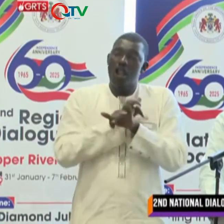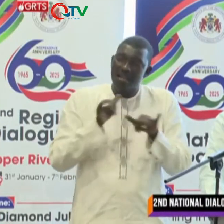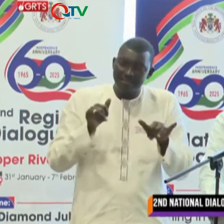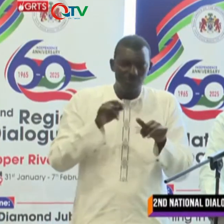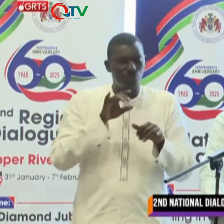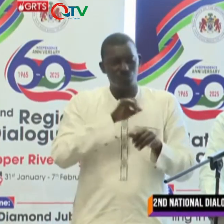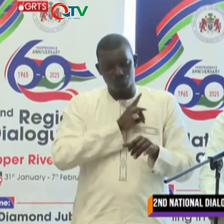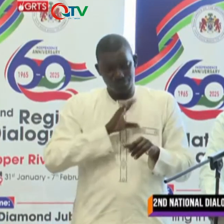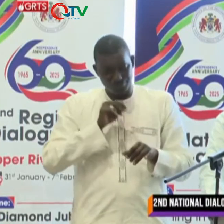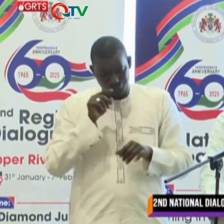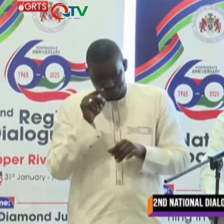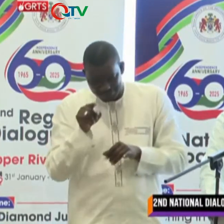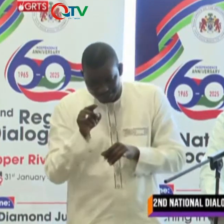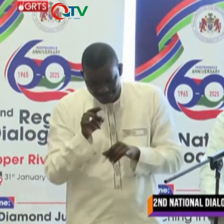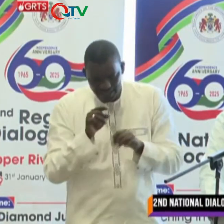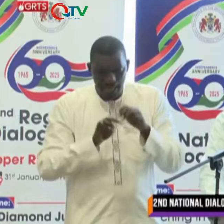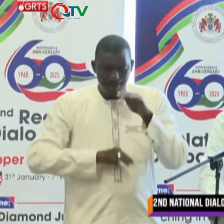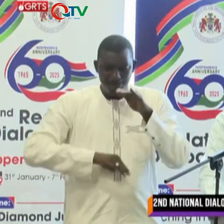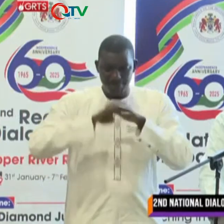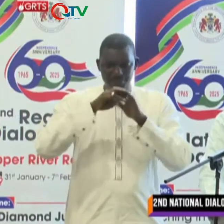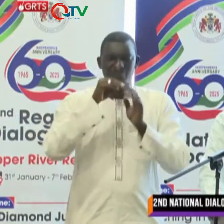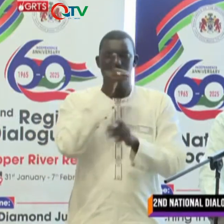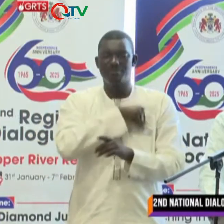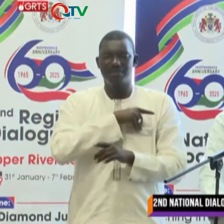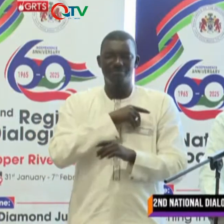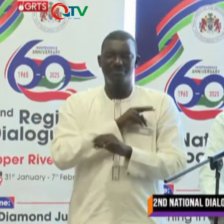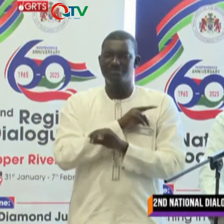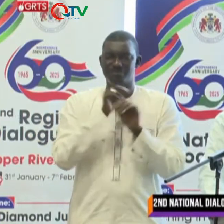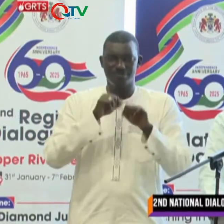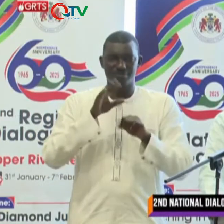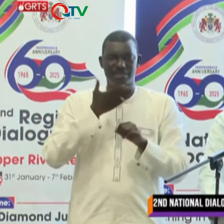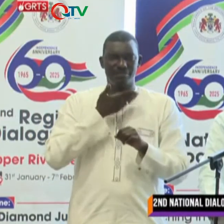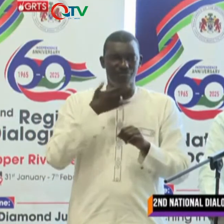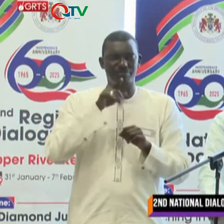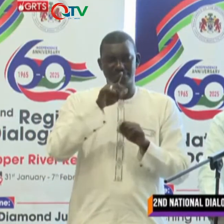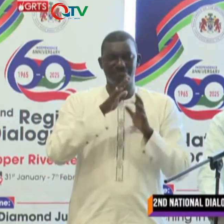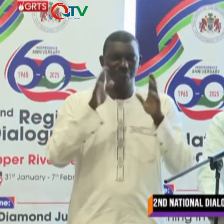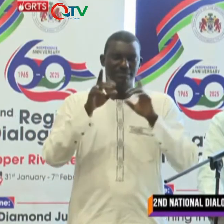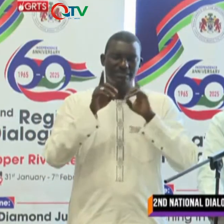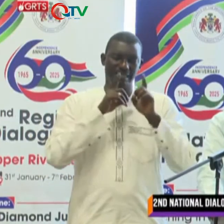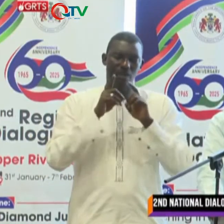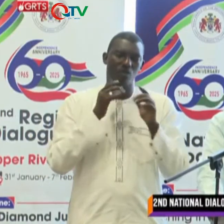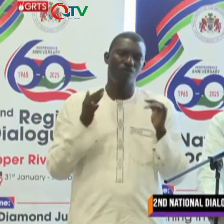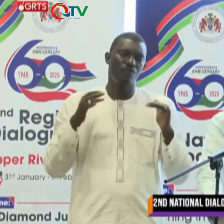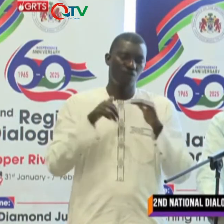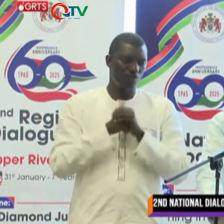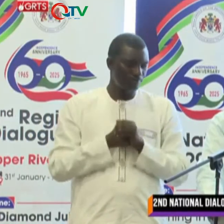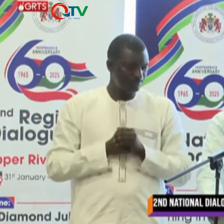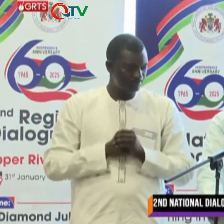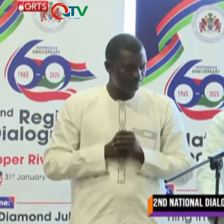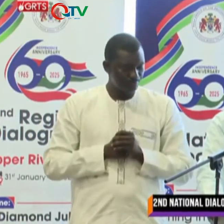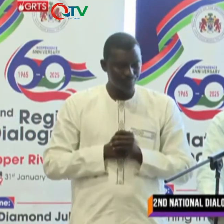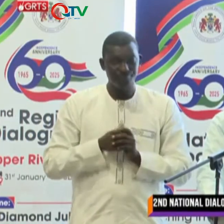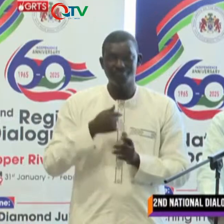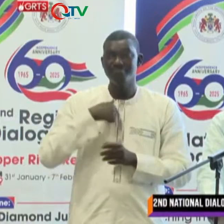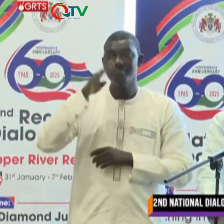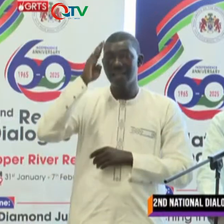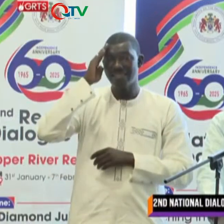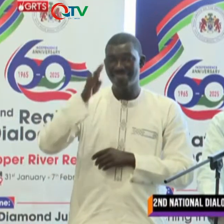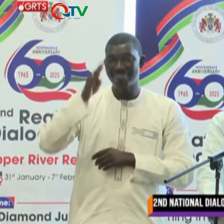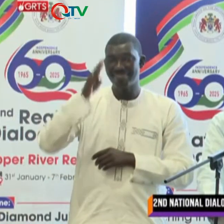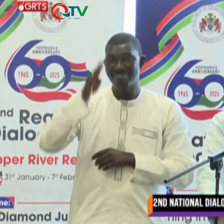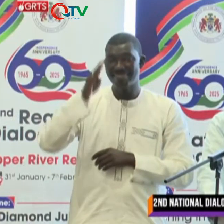so, maximum benefit would not be derived from this grand dialogue forum. I thank you all